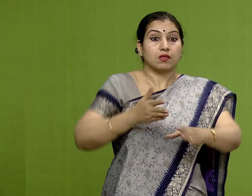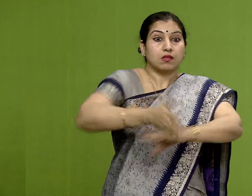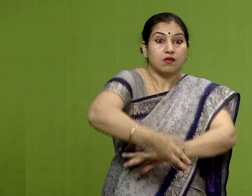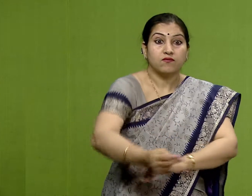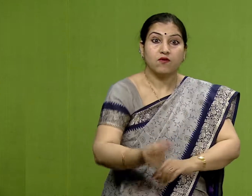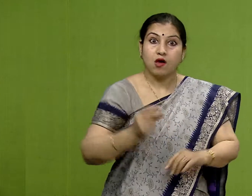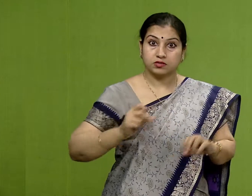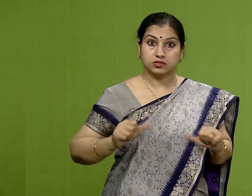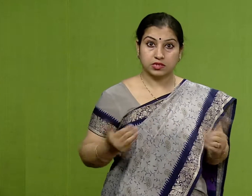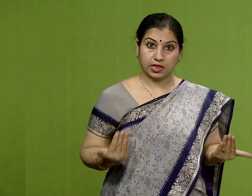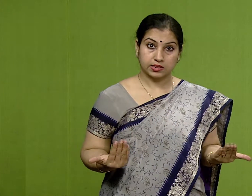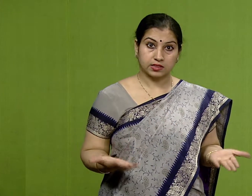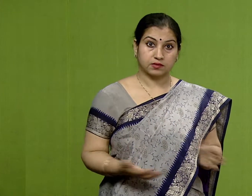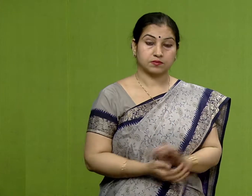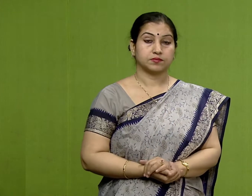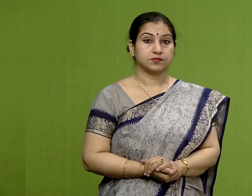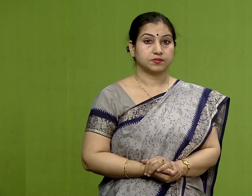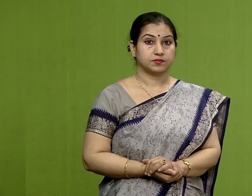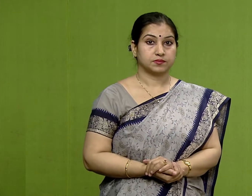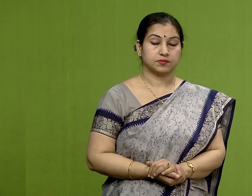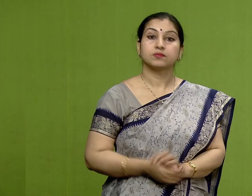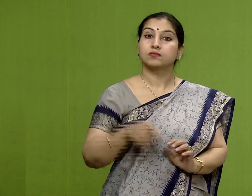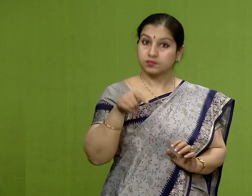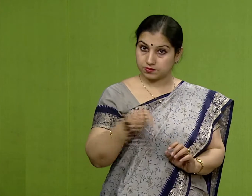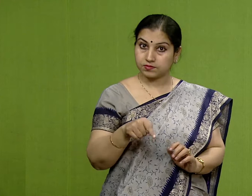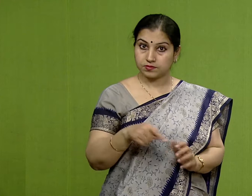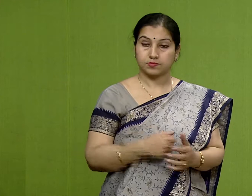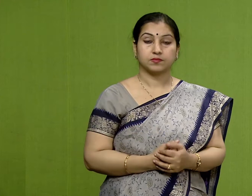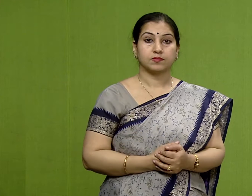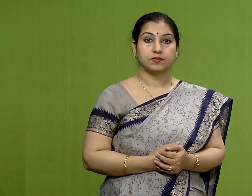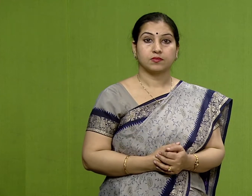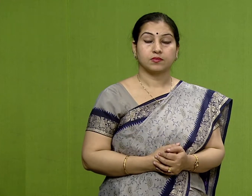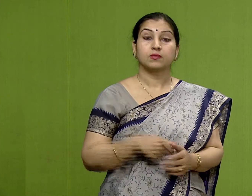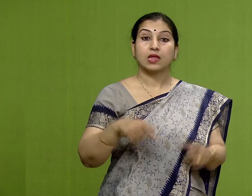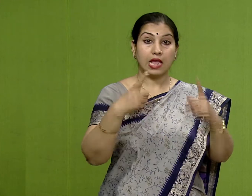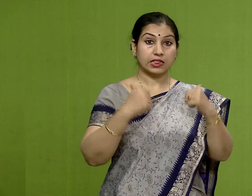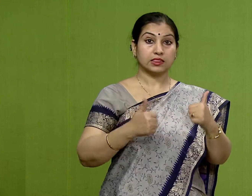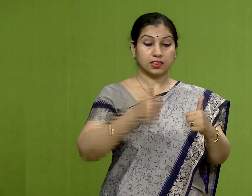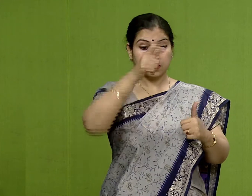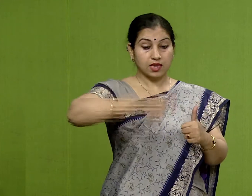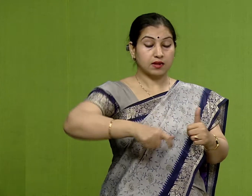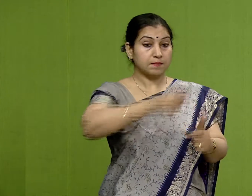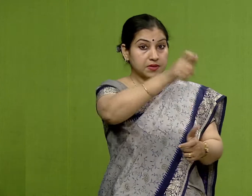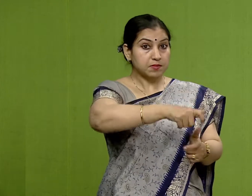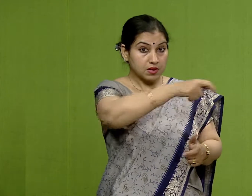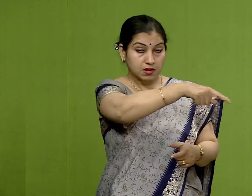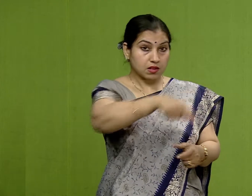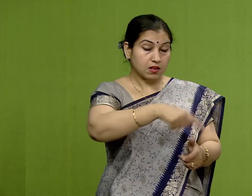infection very soon. Though the healthcare personnel will